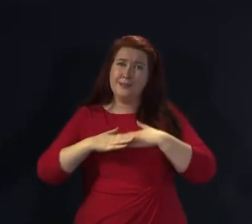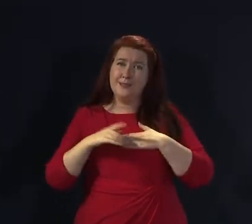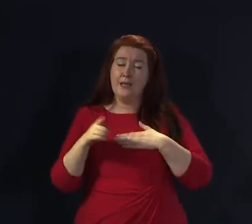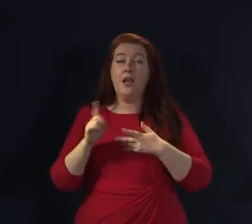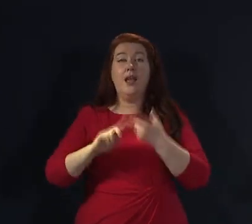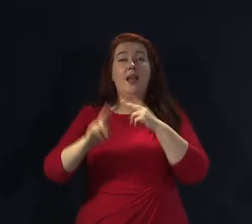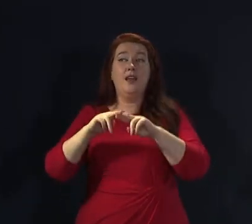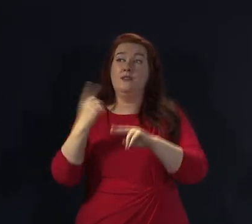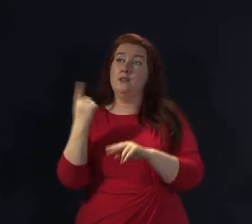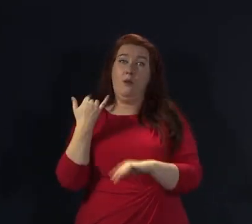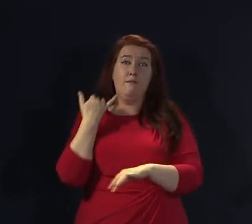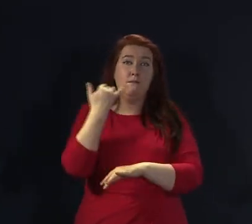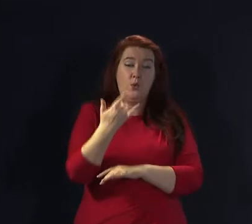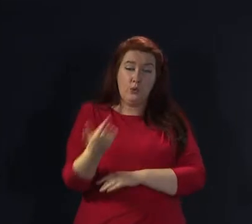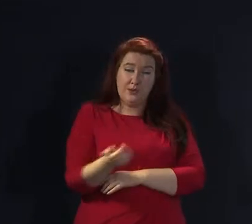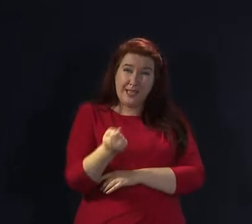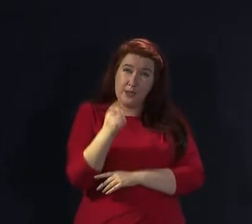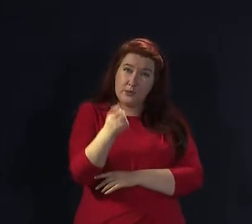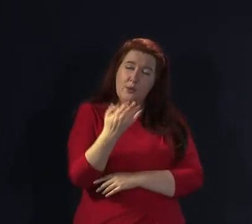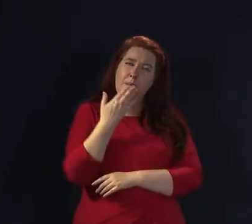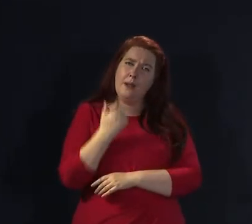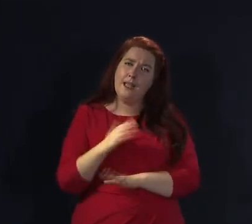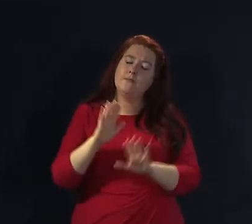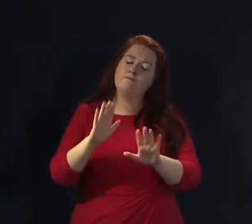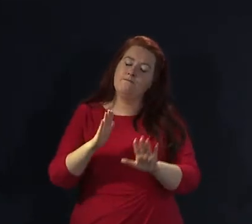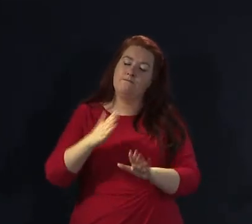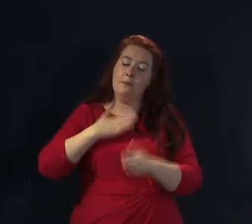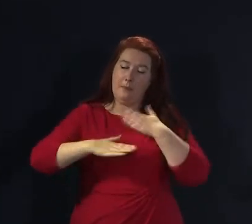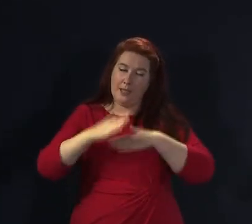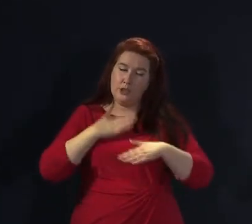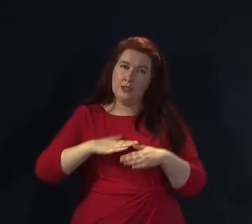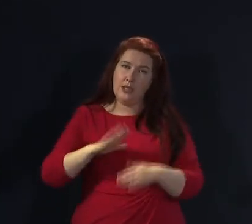they contact you. Listen to what they have to say.